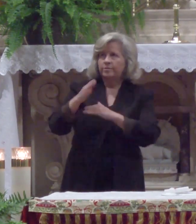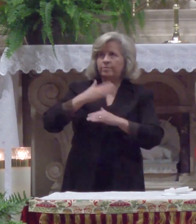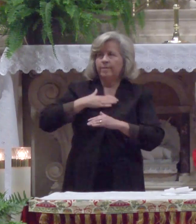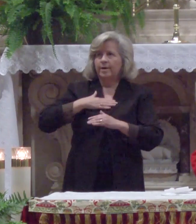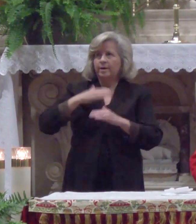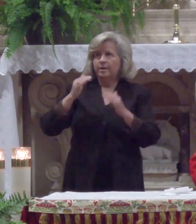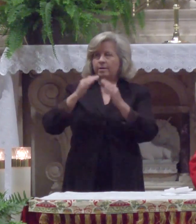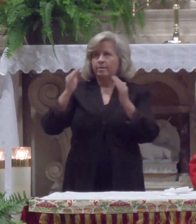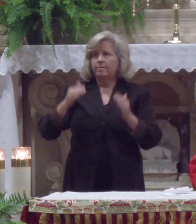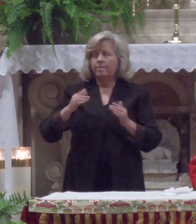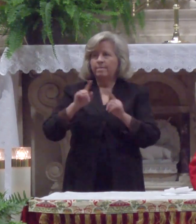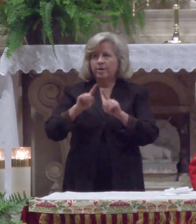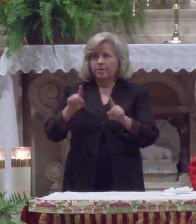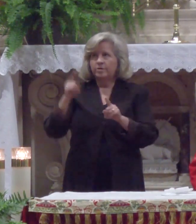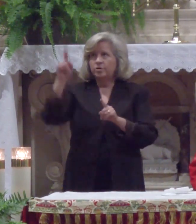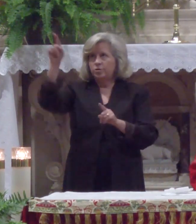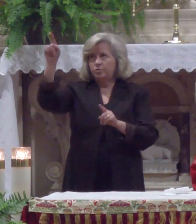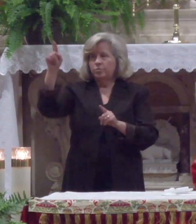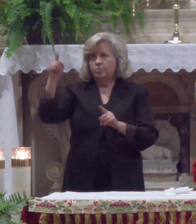healed.